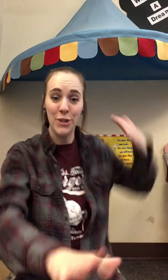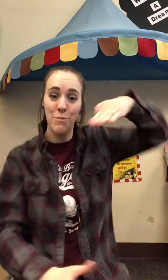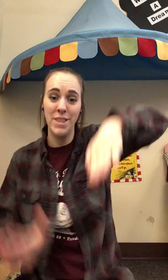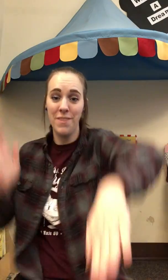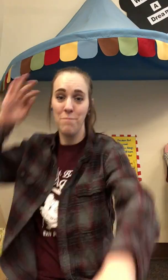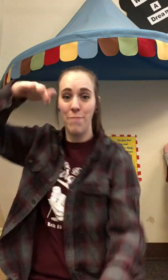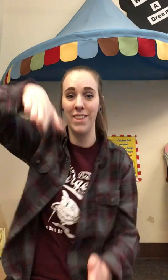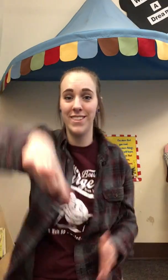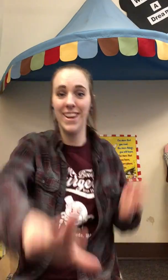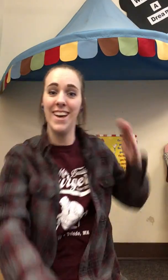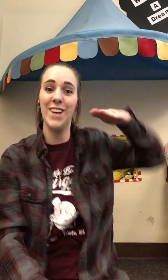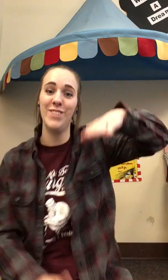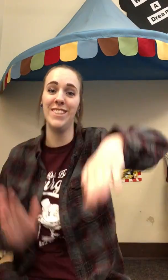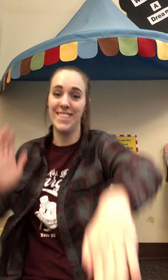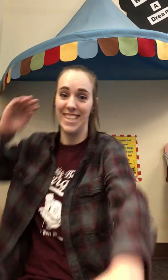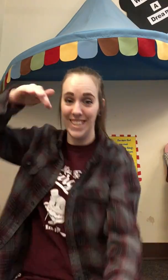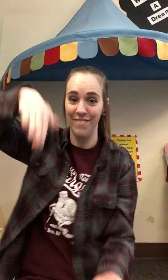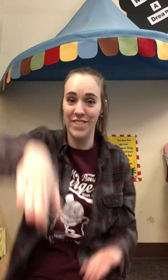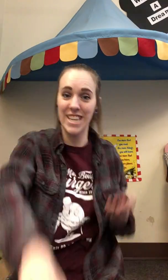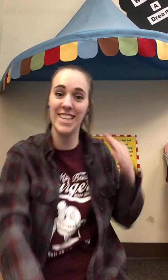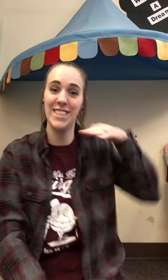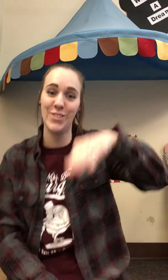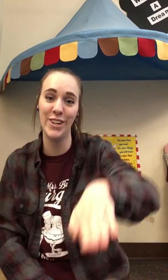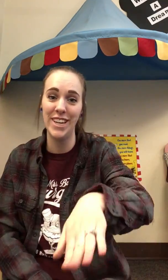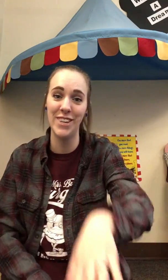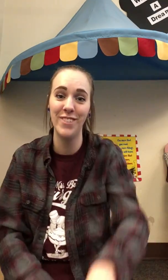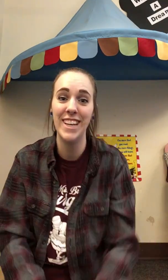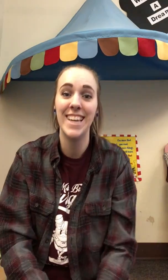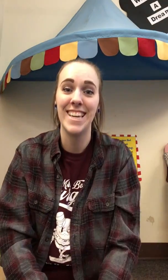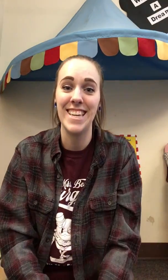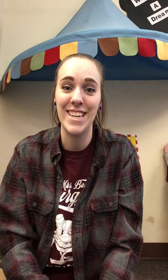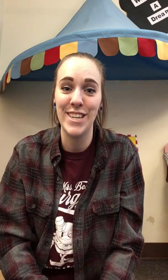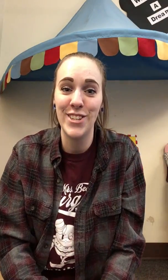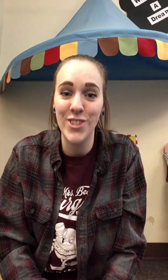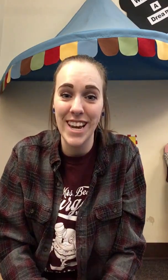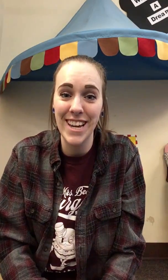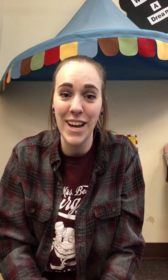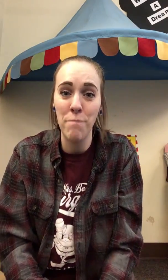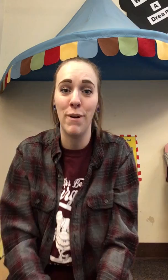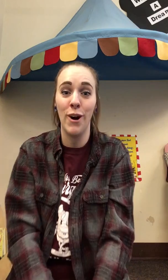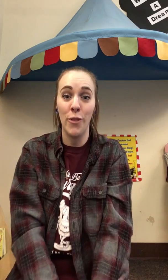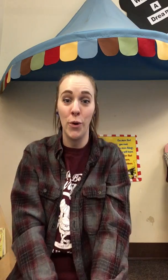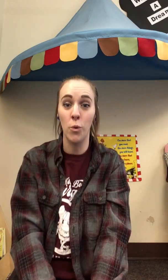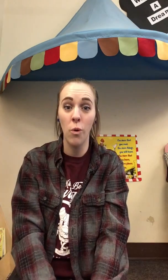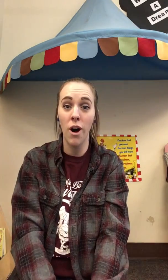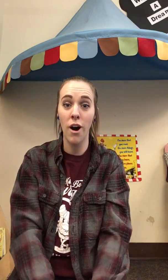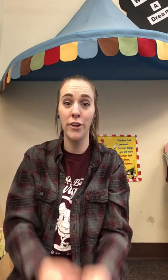him in the bathtub to see if he can swim. He drank up all the water.